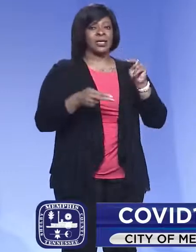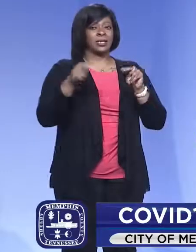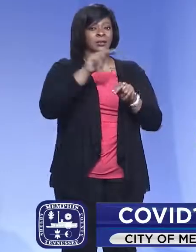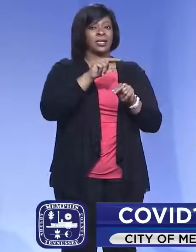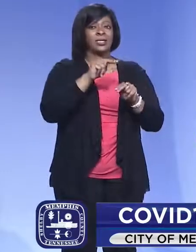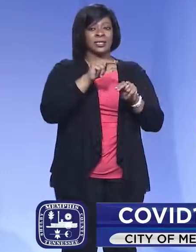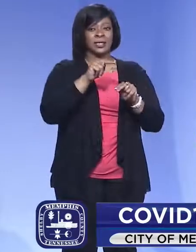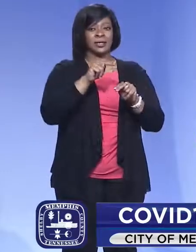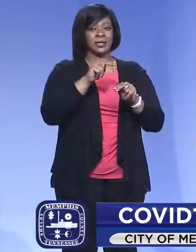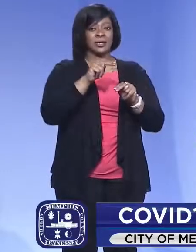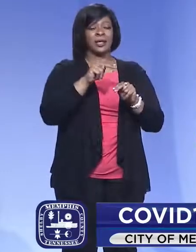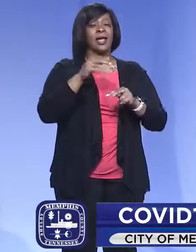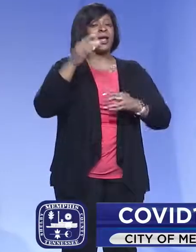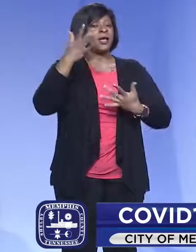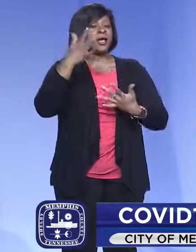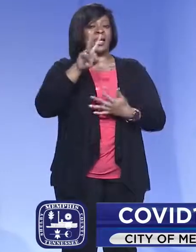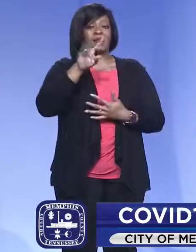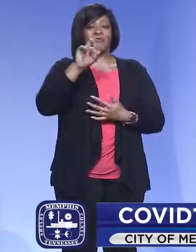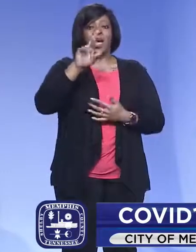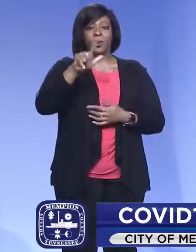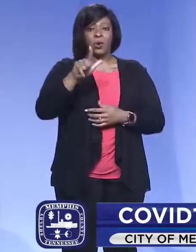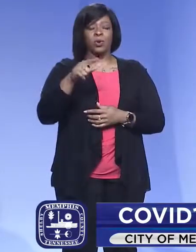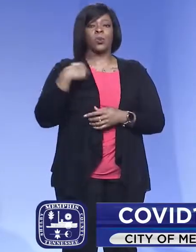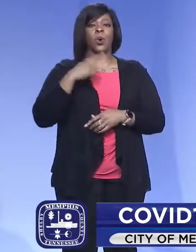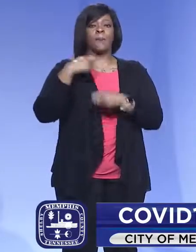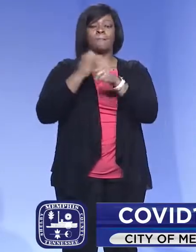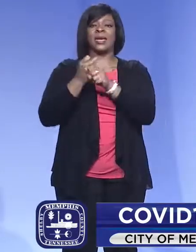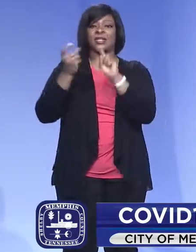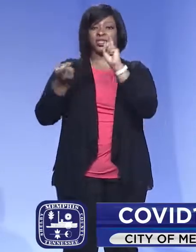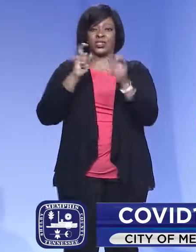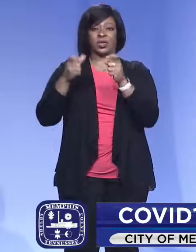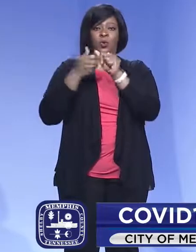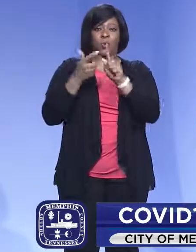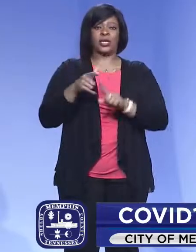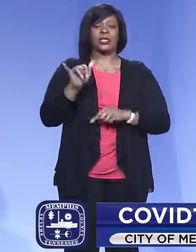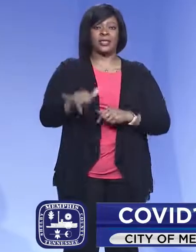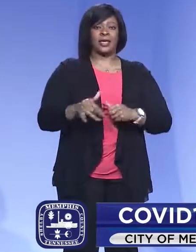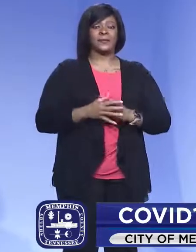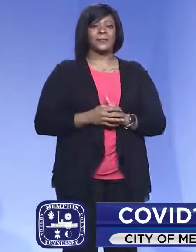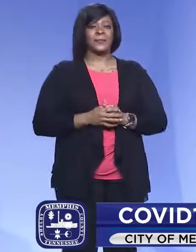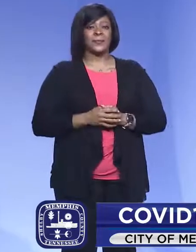increased virality, and then we would make changes accordingly.